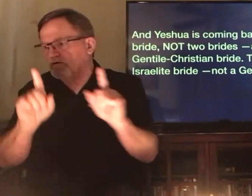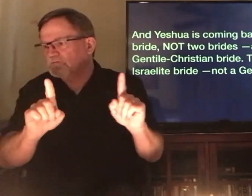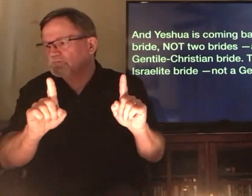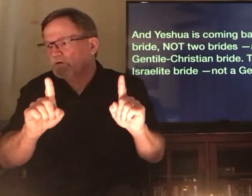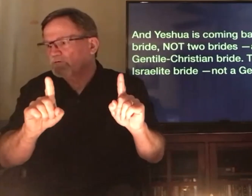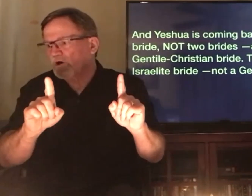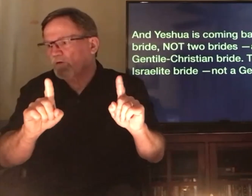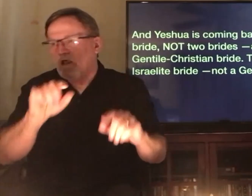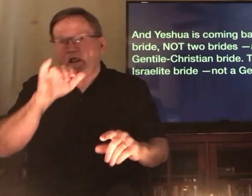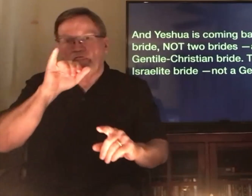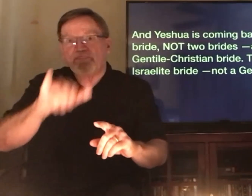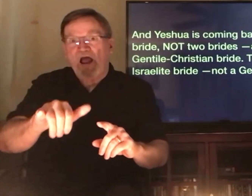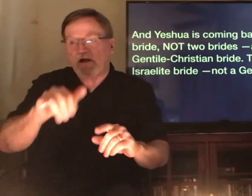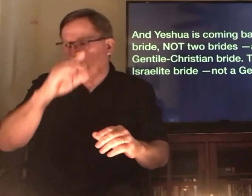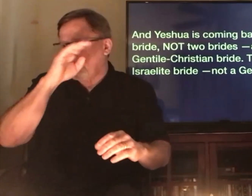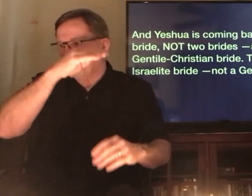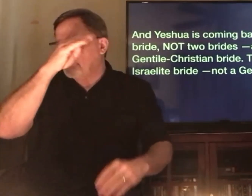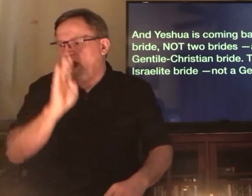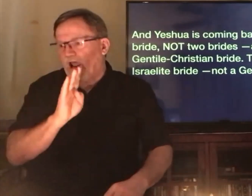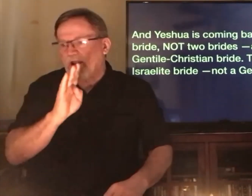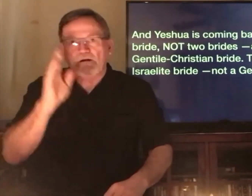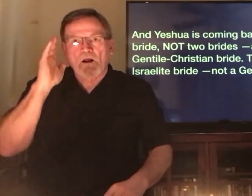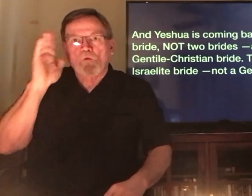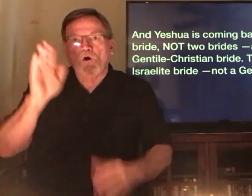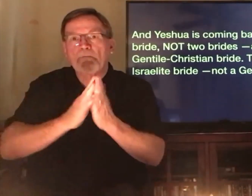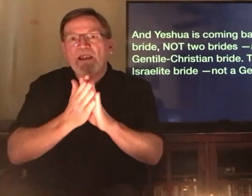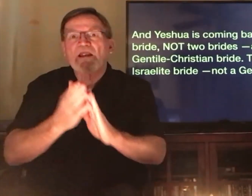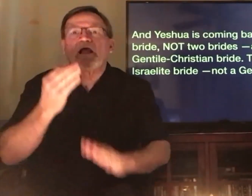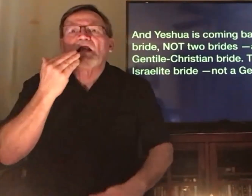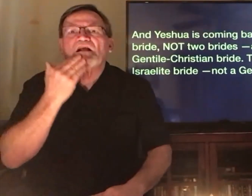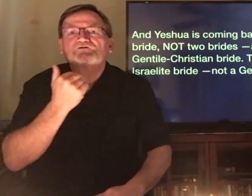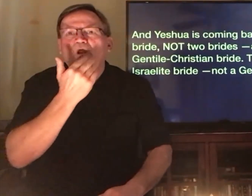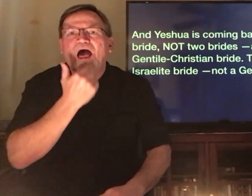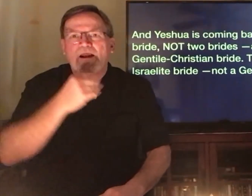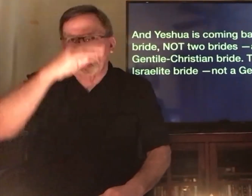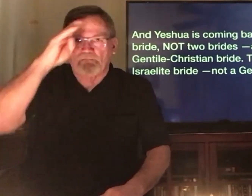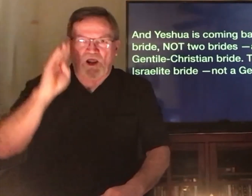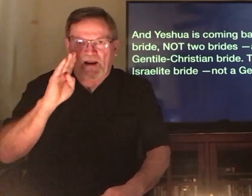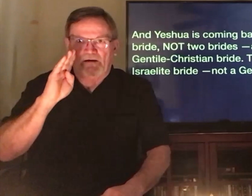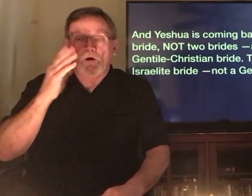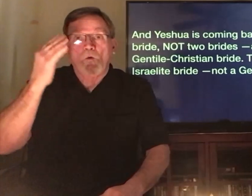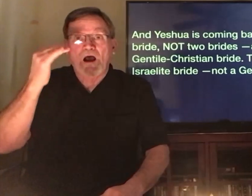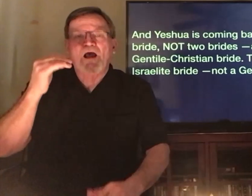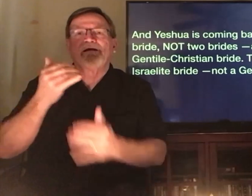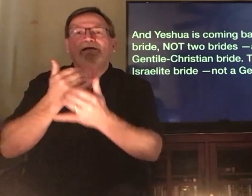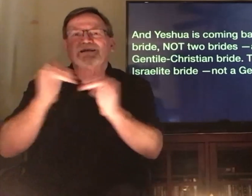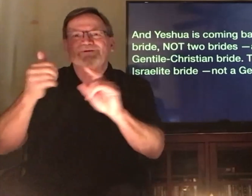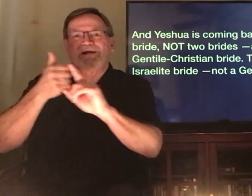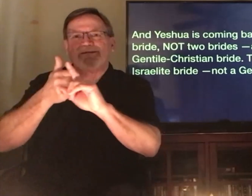that believes in the family of God. So we are brother and sister in Messiah, brothers and